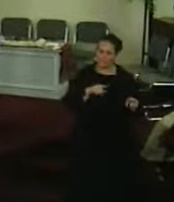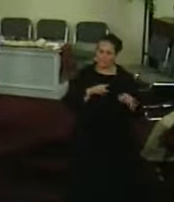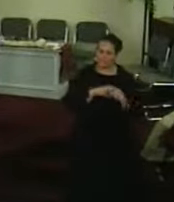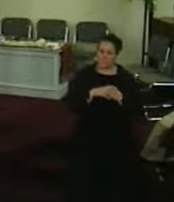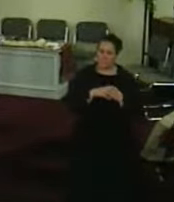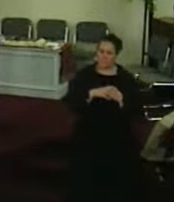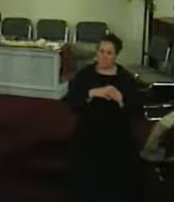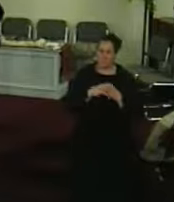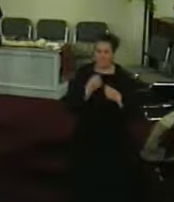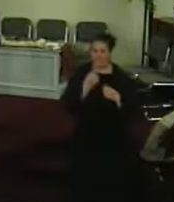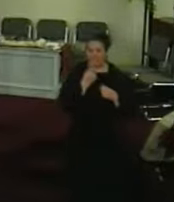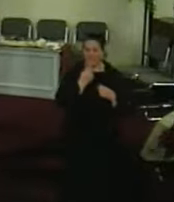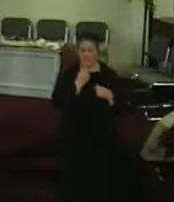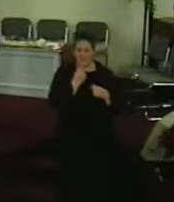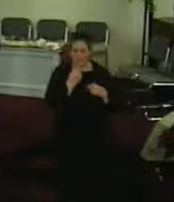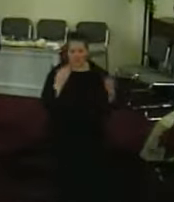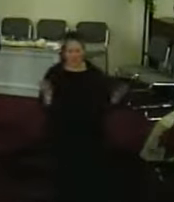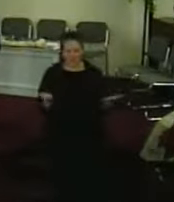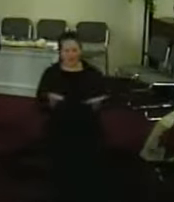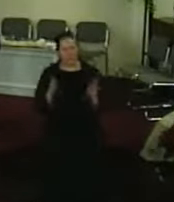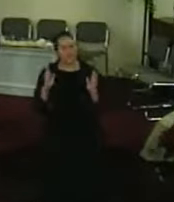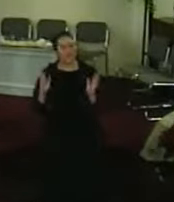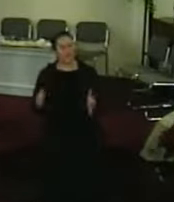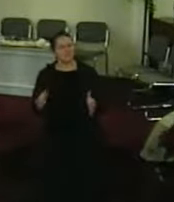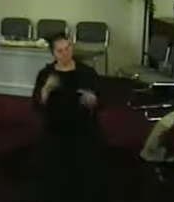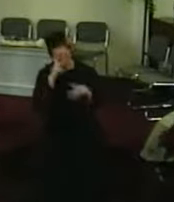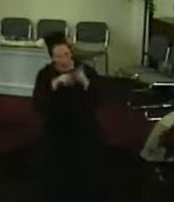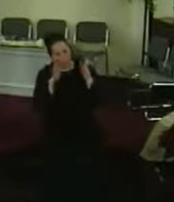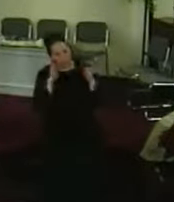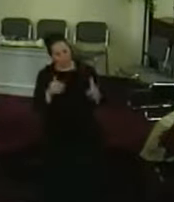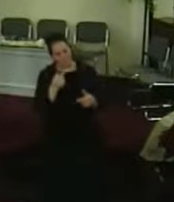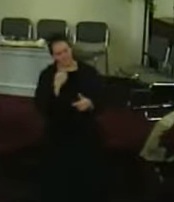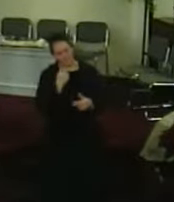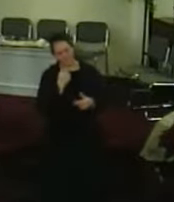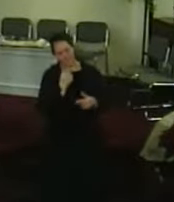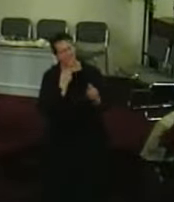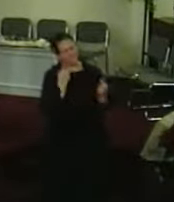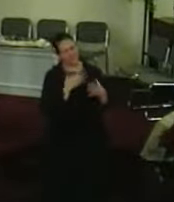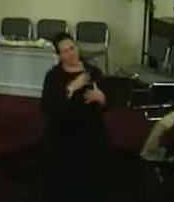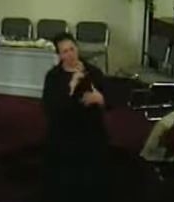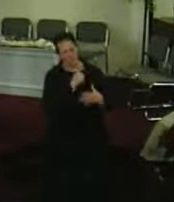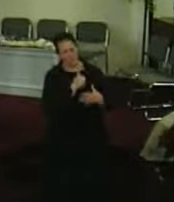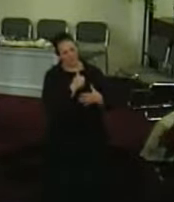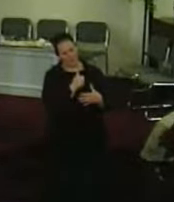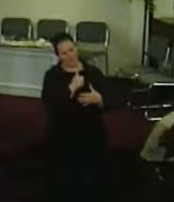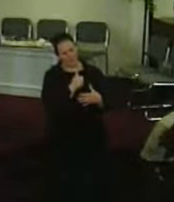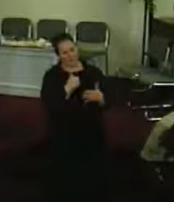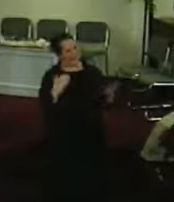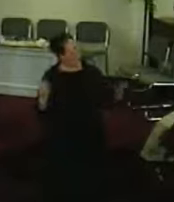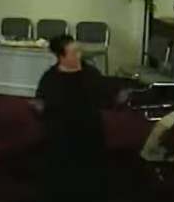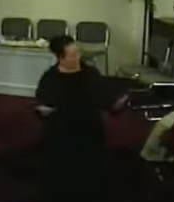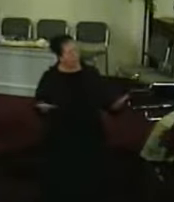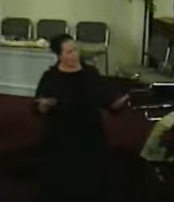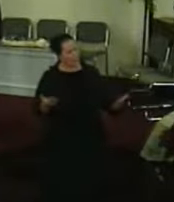He says to his servant, fear not, for they that be with us are more than they that be with